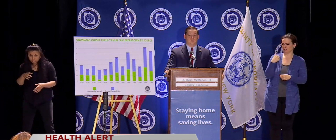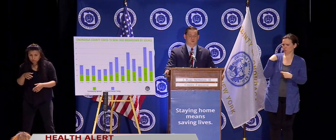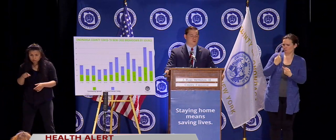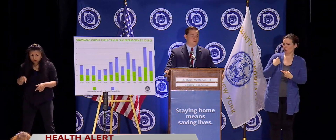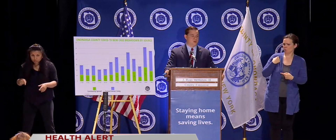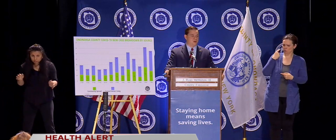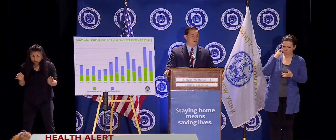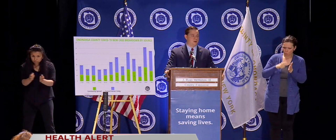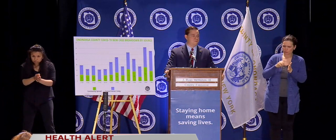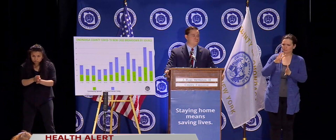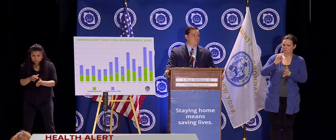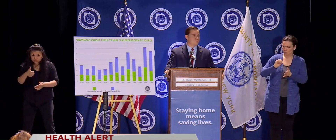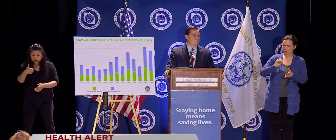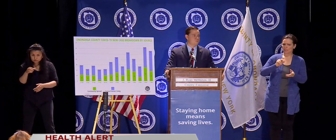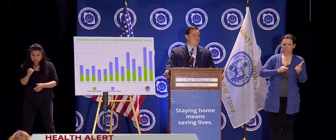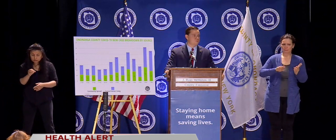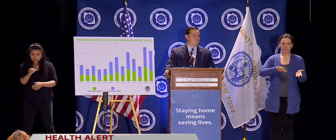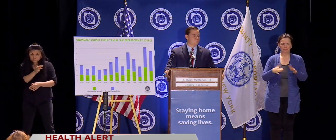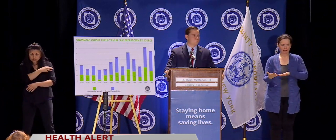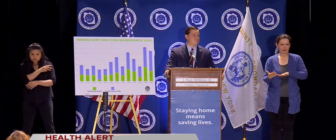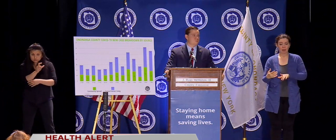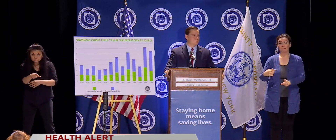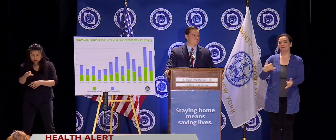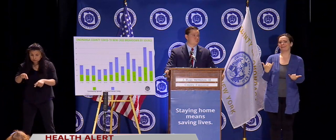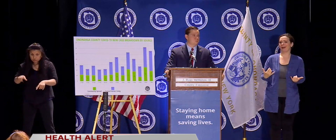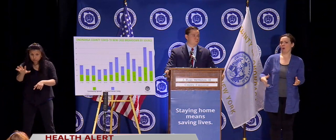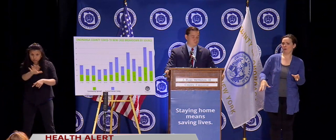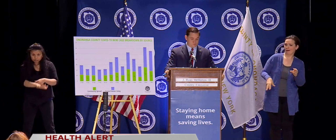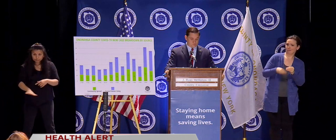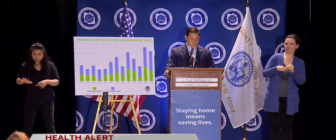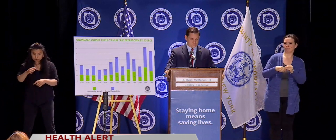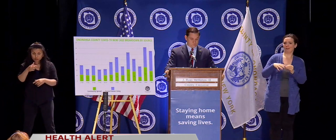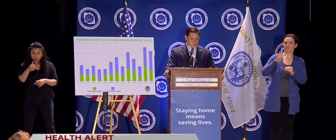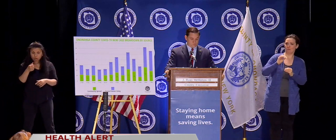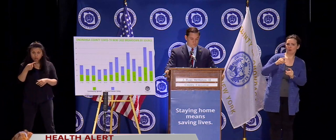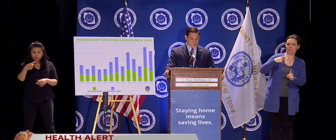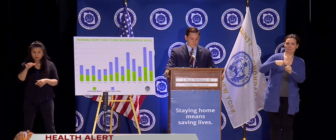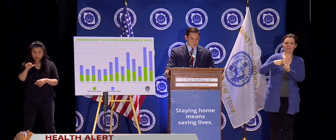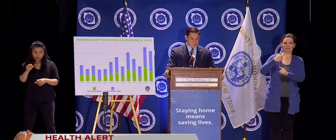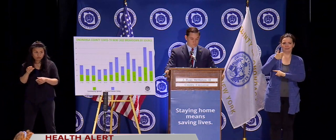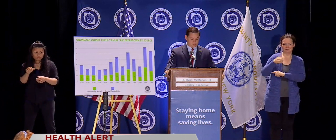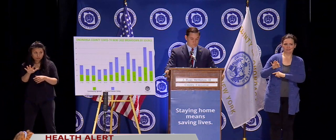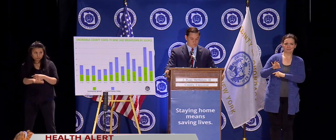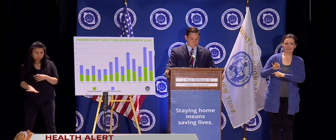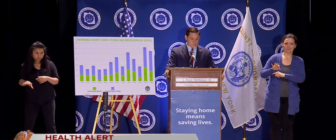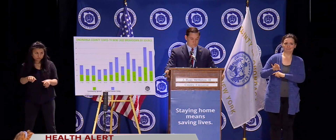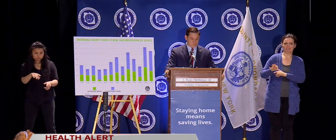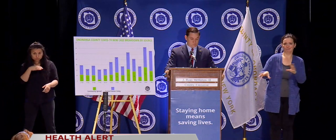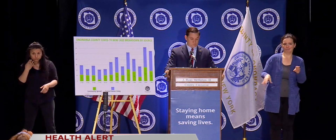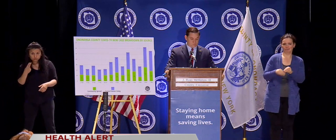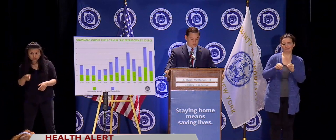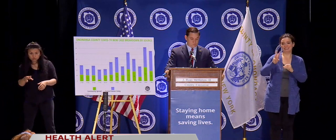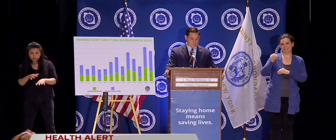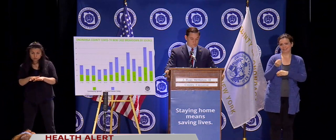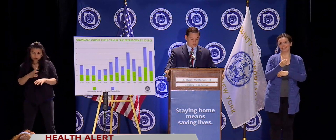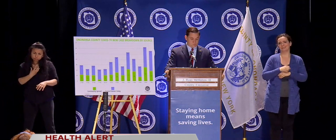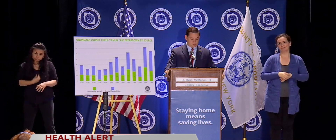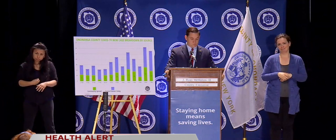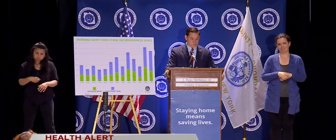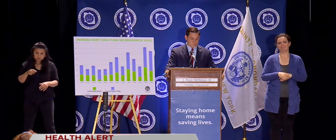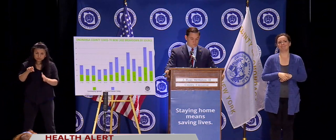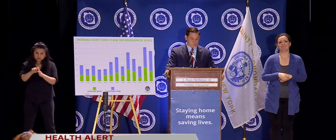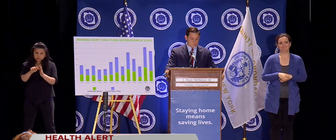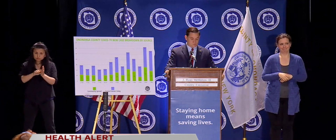41 individuals we've been talking about. So right now today, the state is reporting 46 deaths in